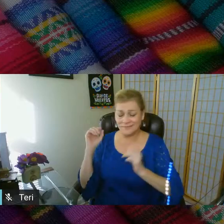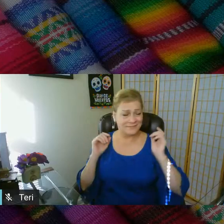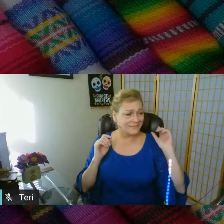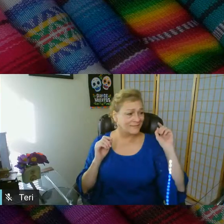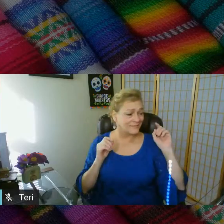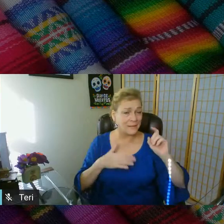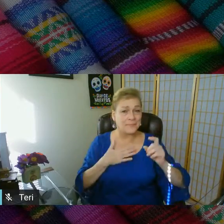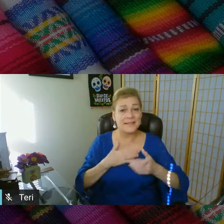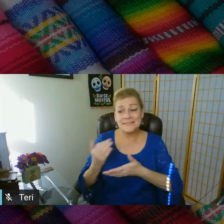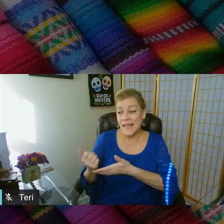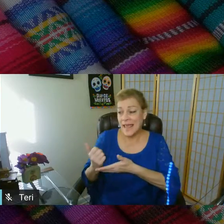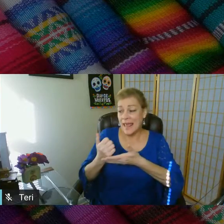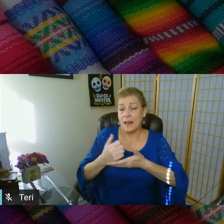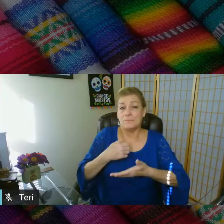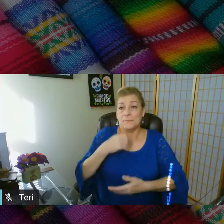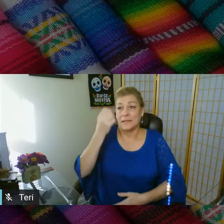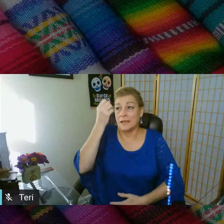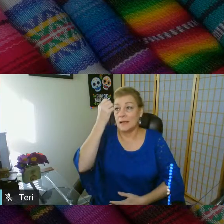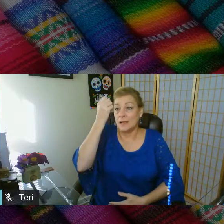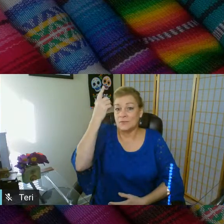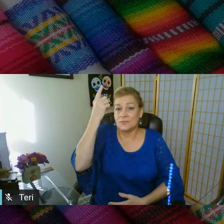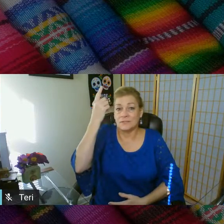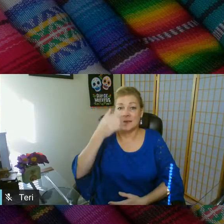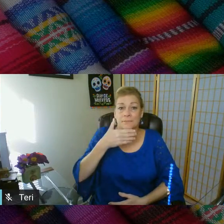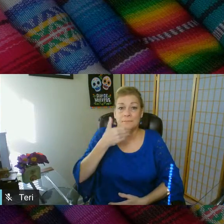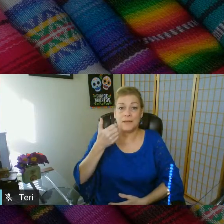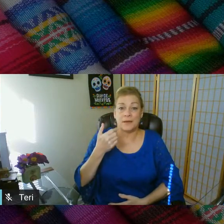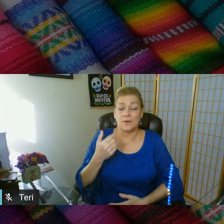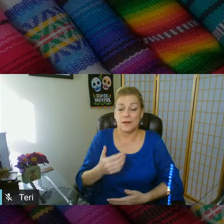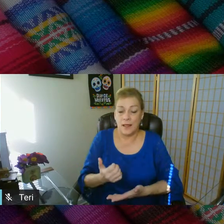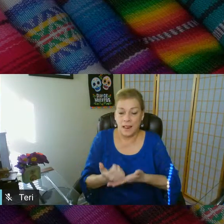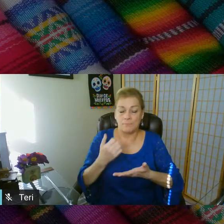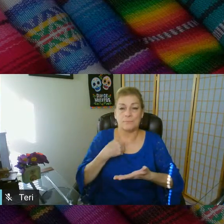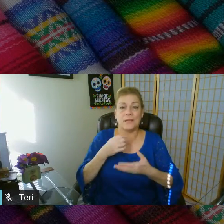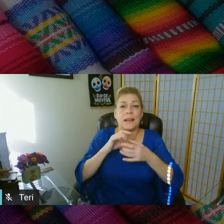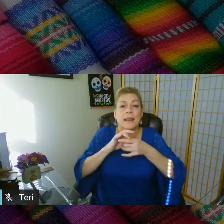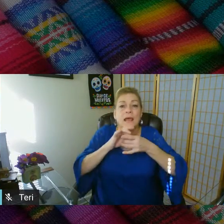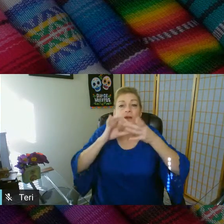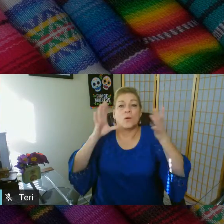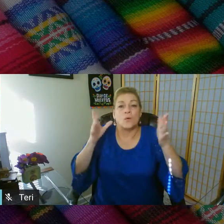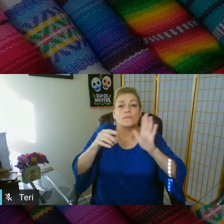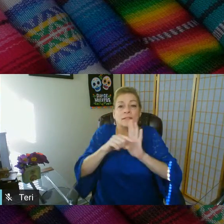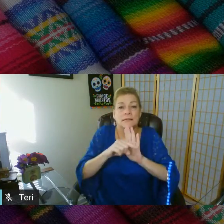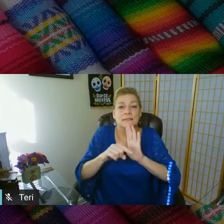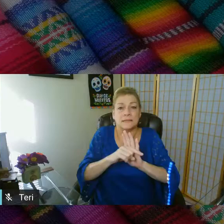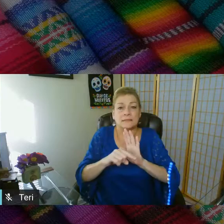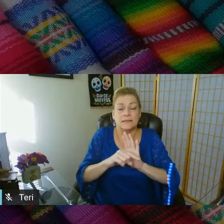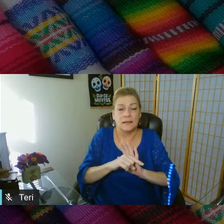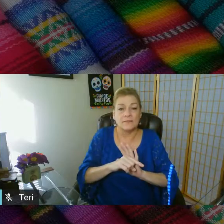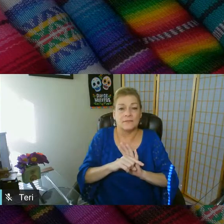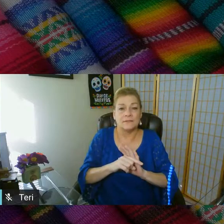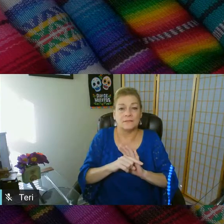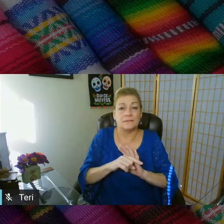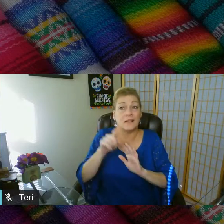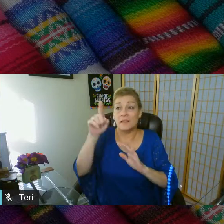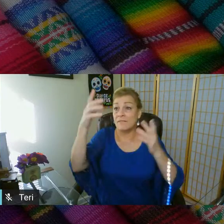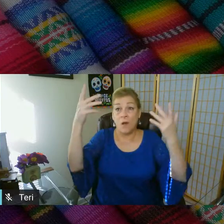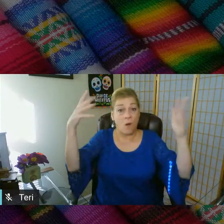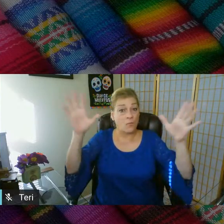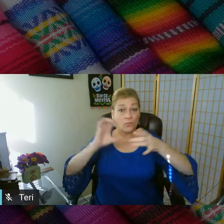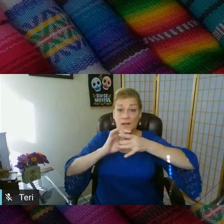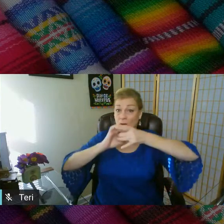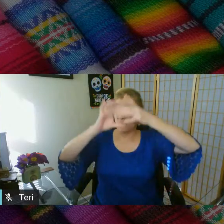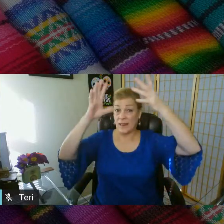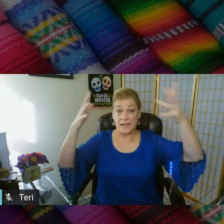consciousness into wisdom, into the infinite of which they have already released.